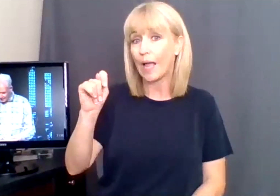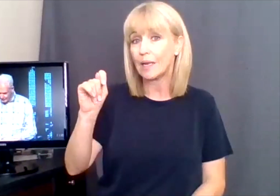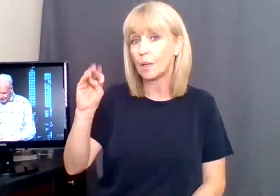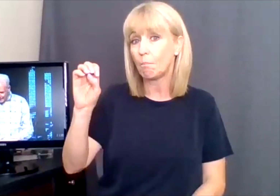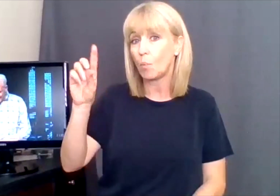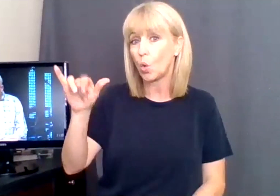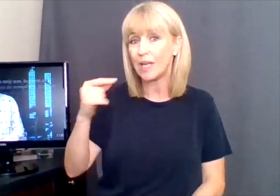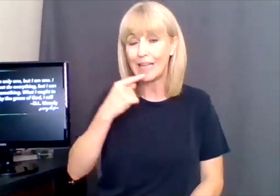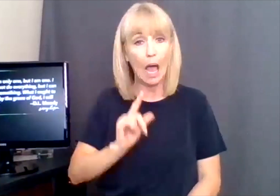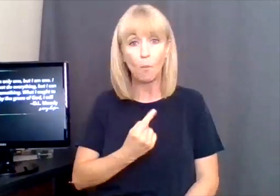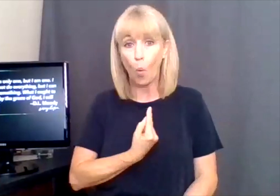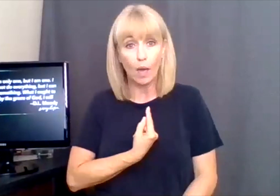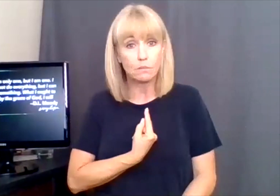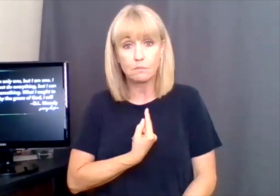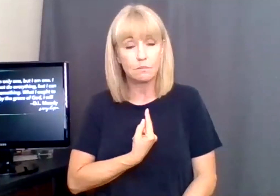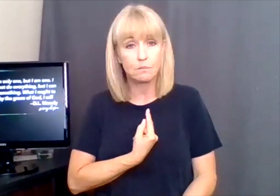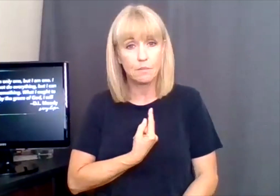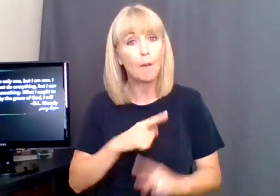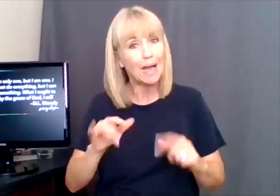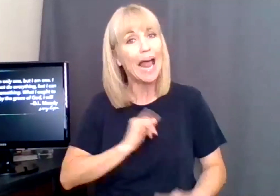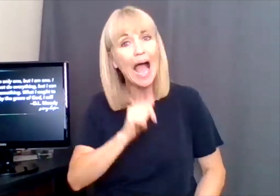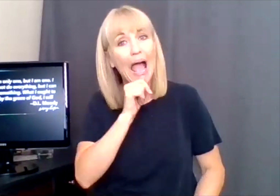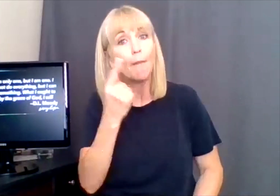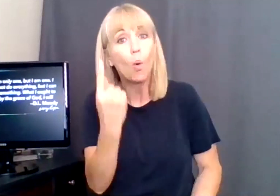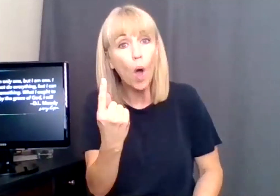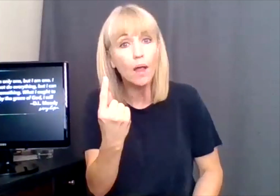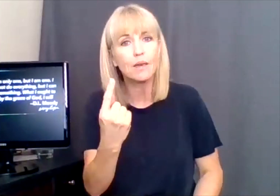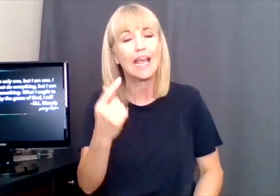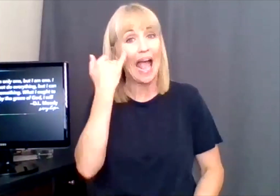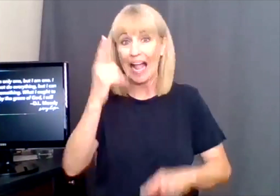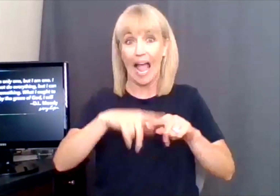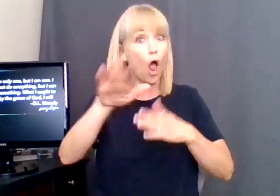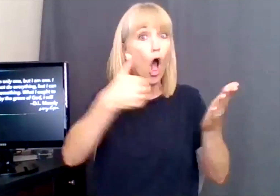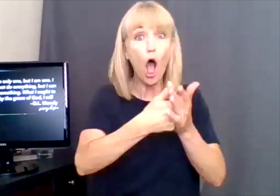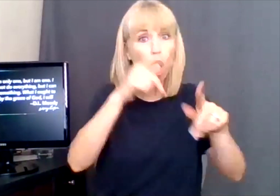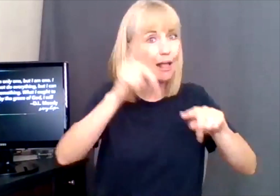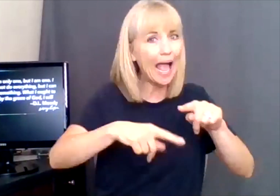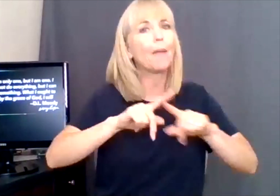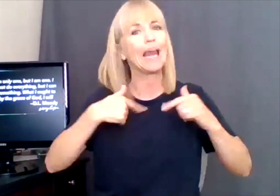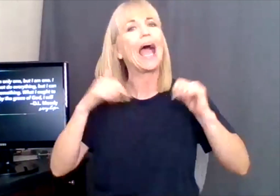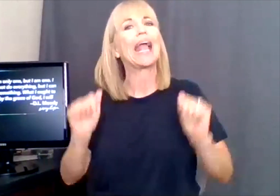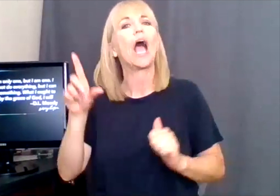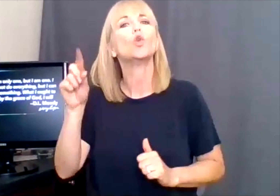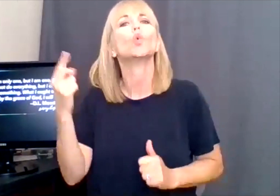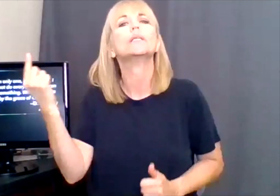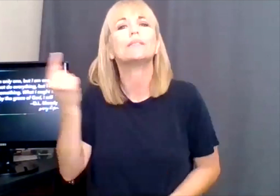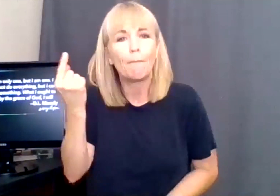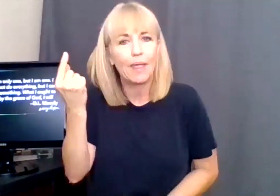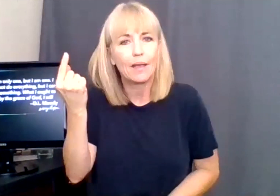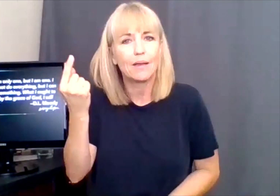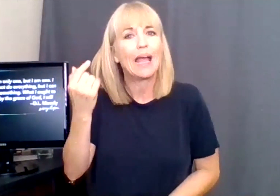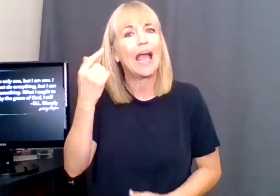one. I cannot do everything, but I can do something. And what I ought to do, by the grace of God, I will